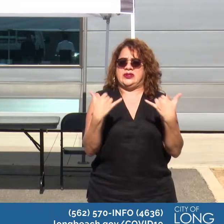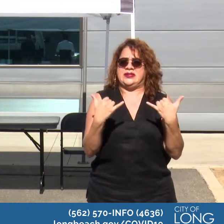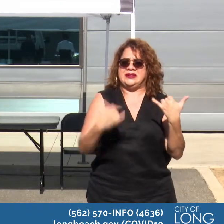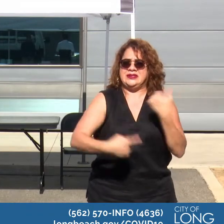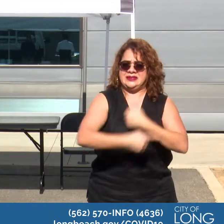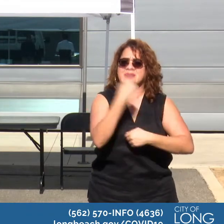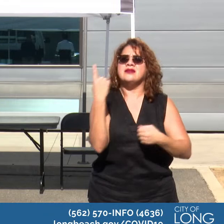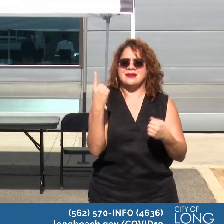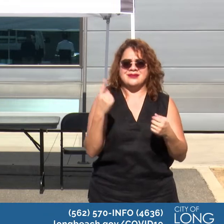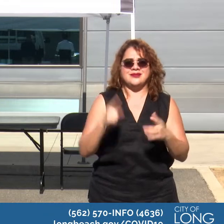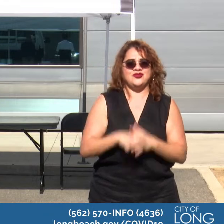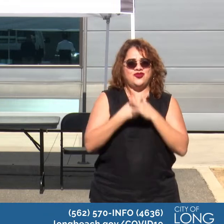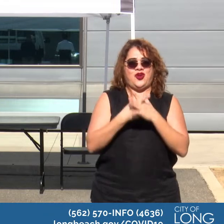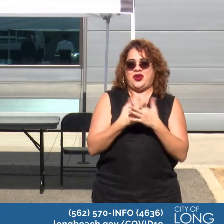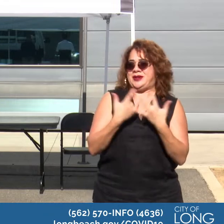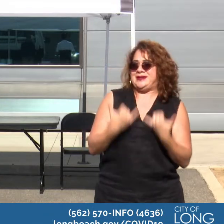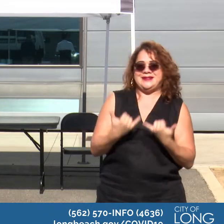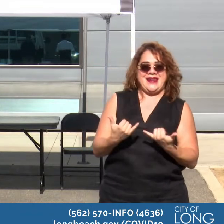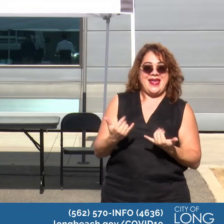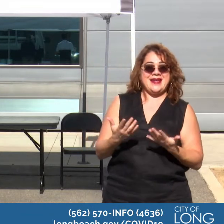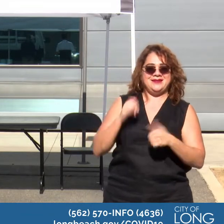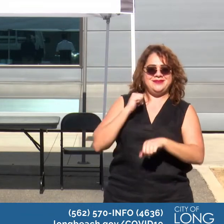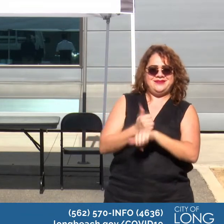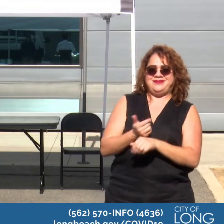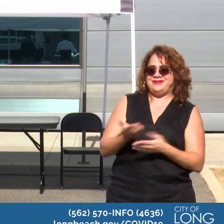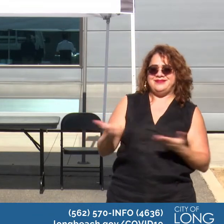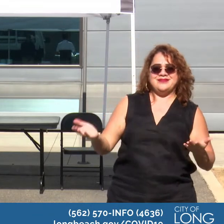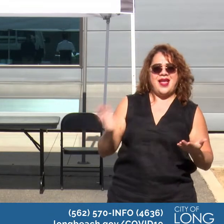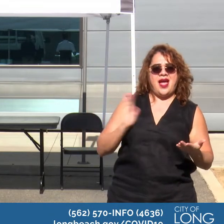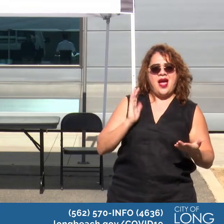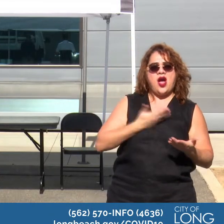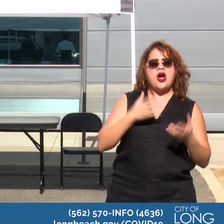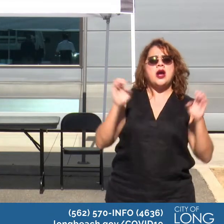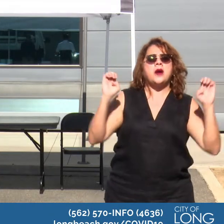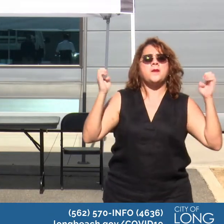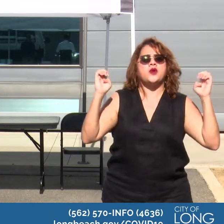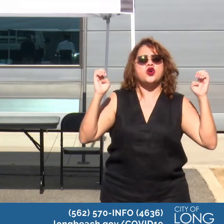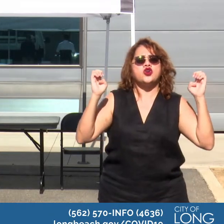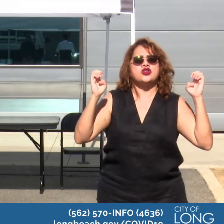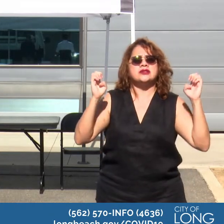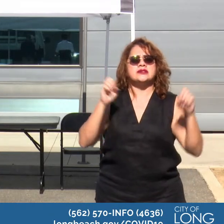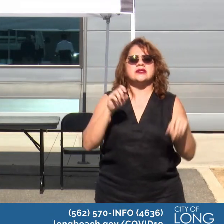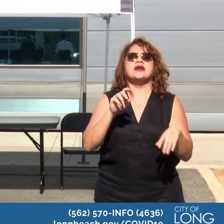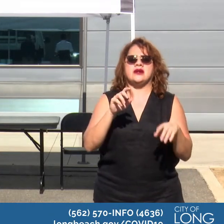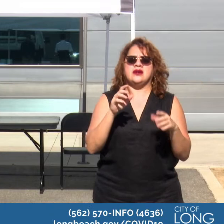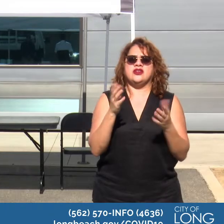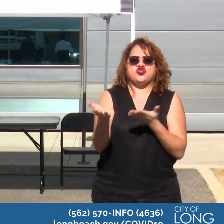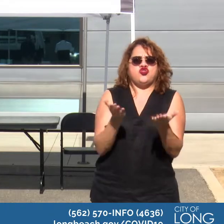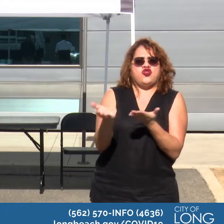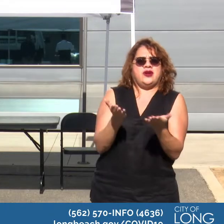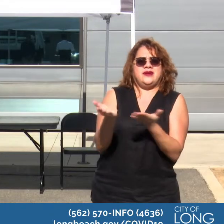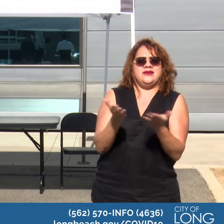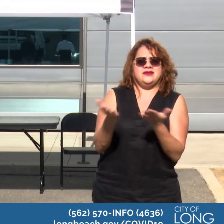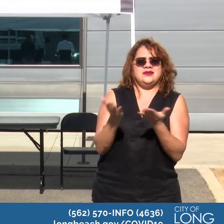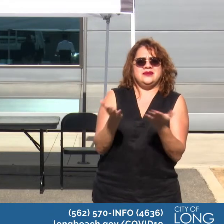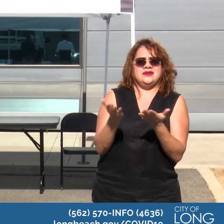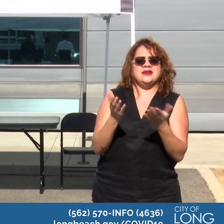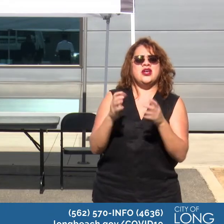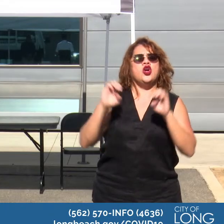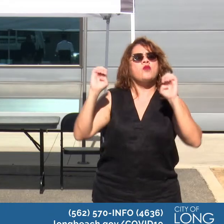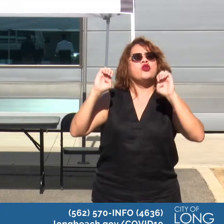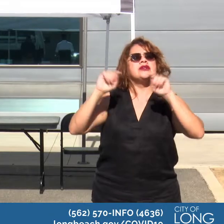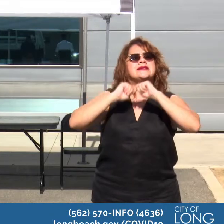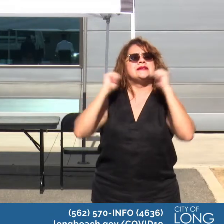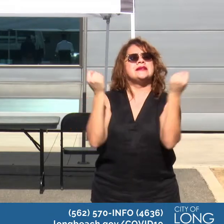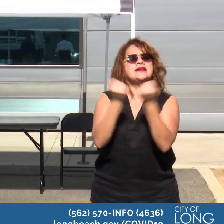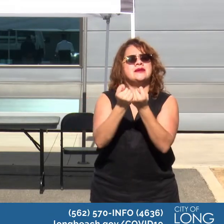minute, vaccinating our emergency personnel at the city. So the folks that make up our emergency team and